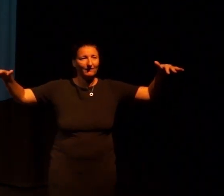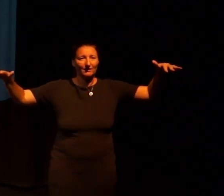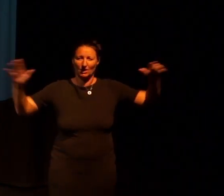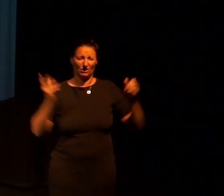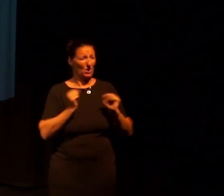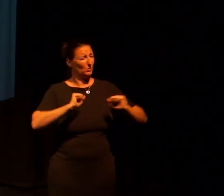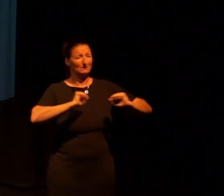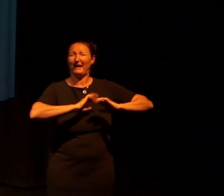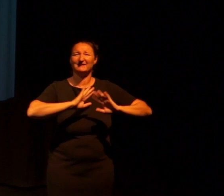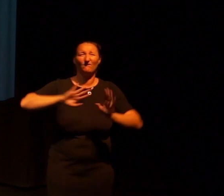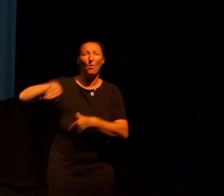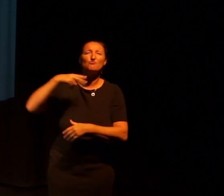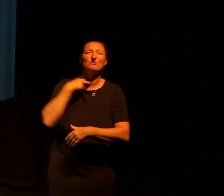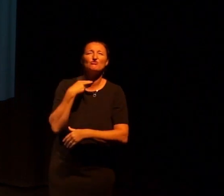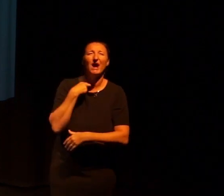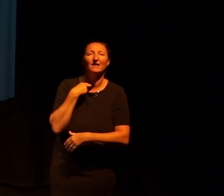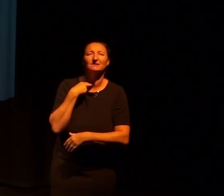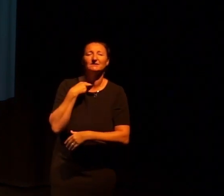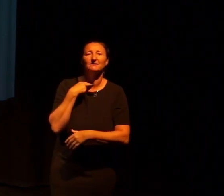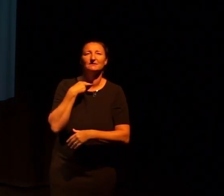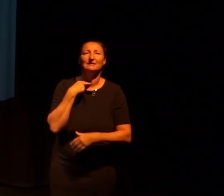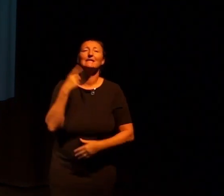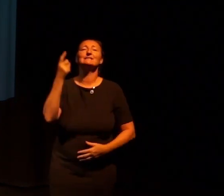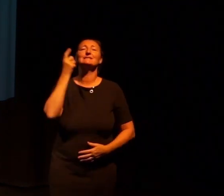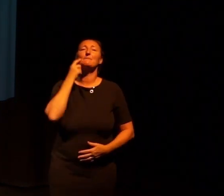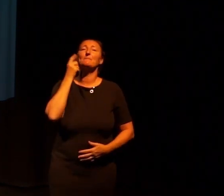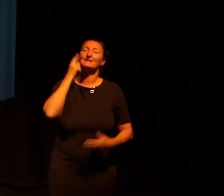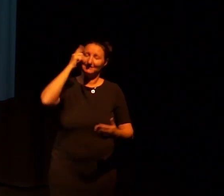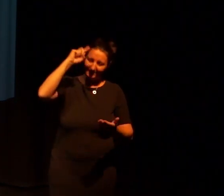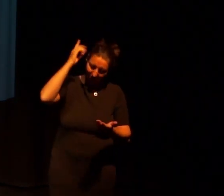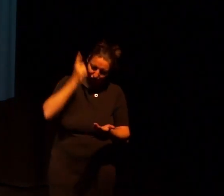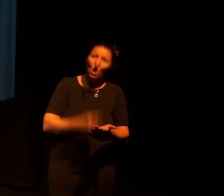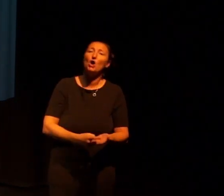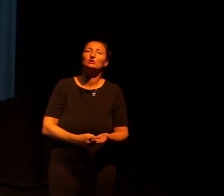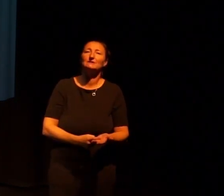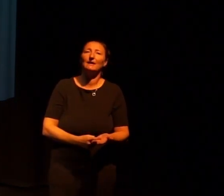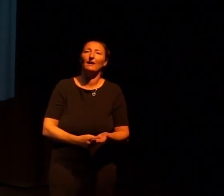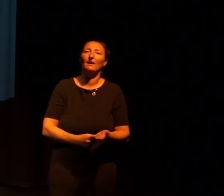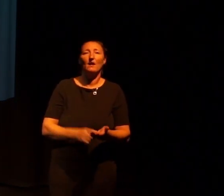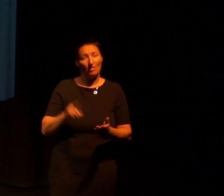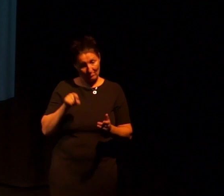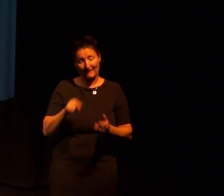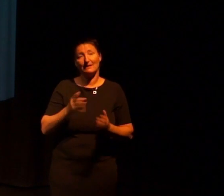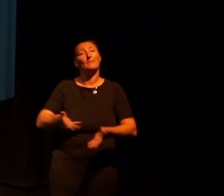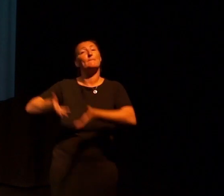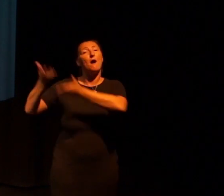for old regrets. Simplicity and certainty are things of the